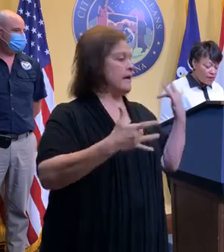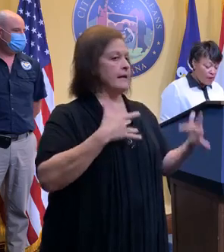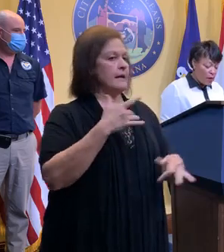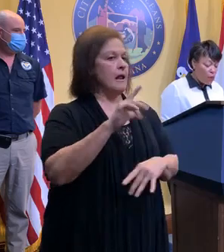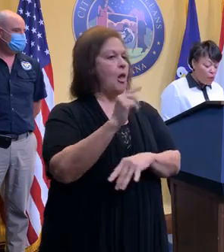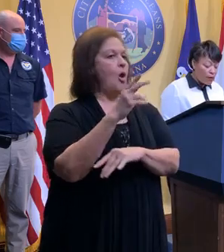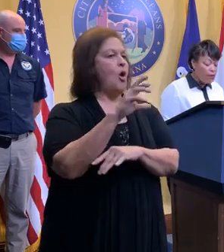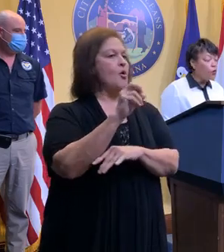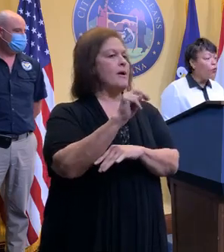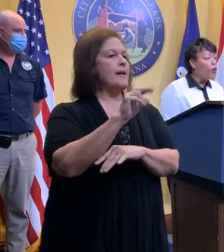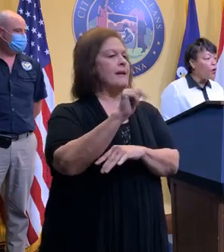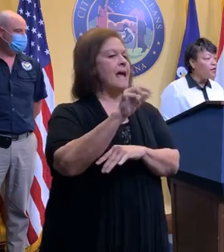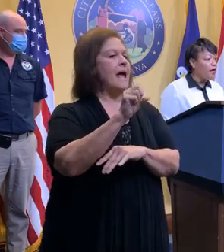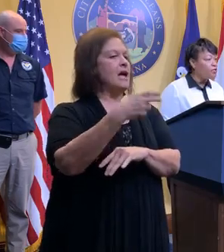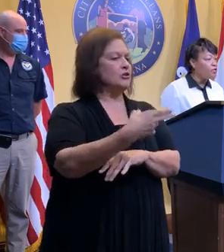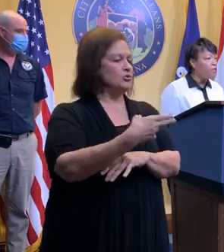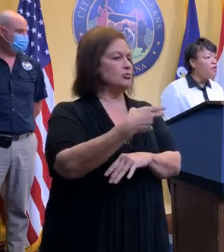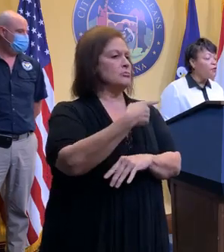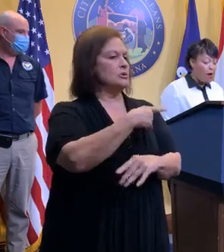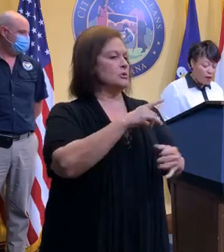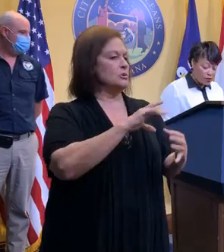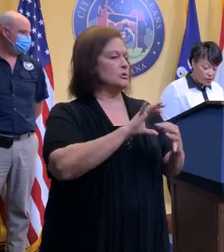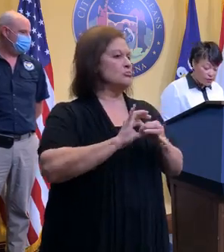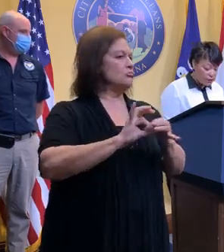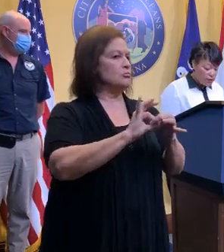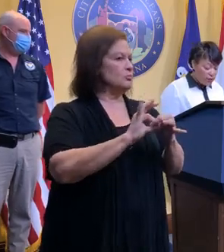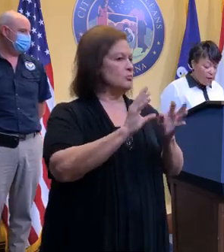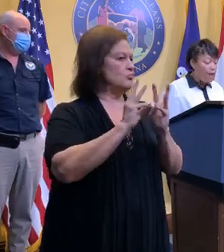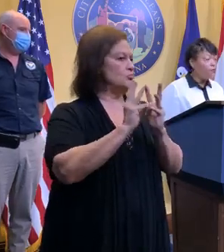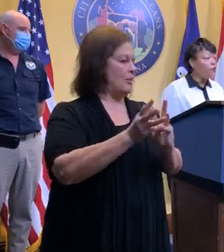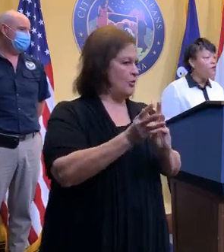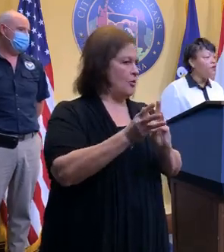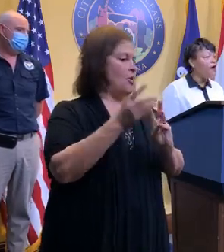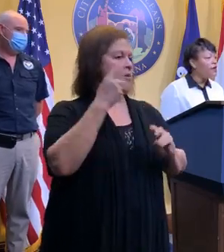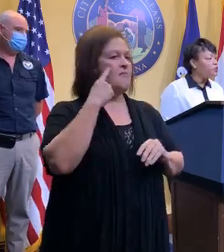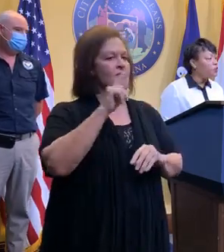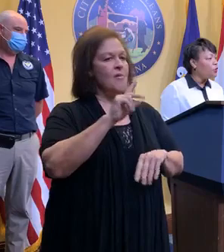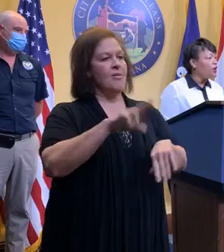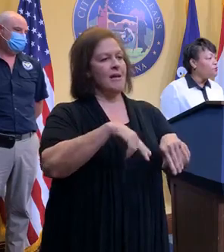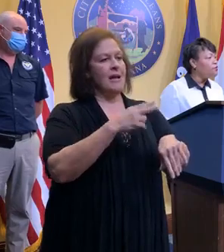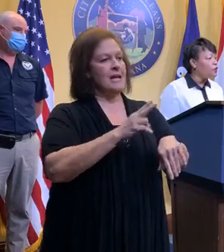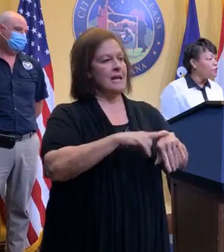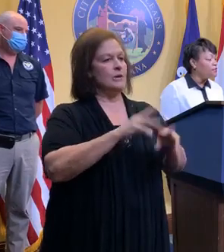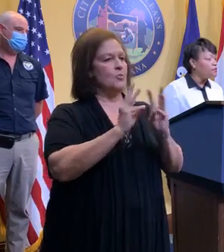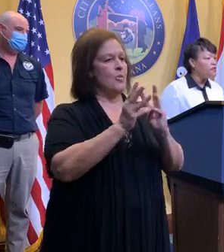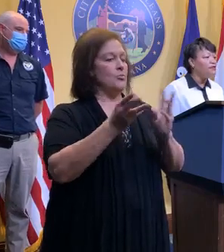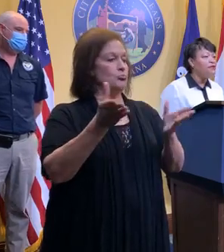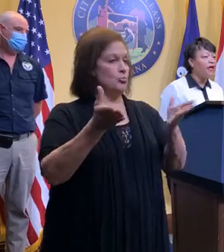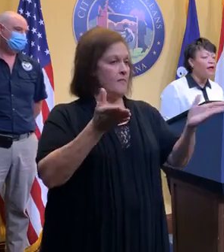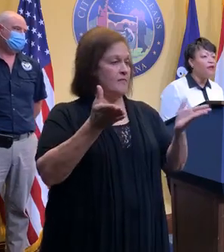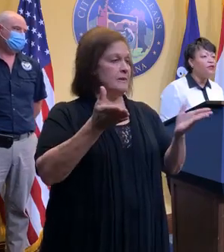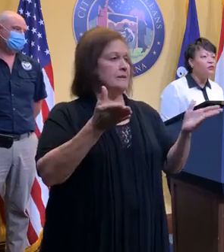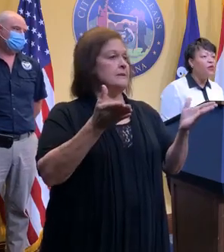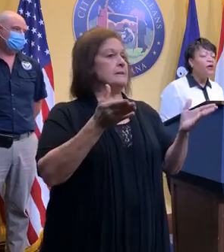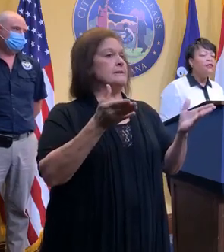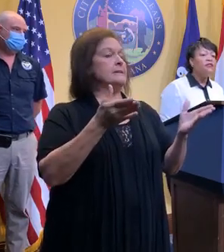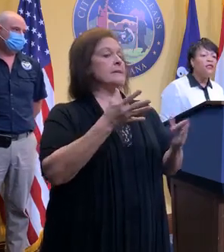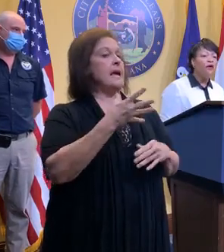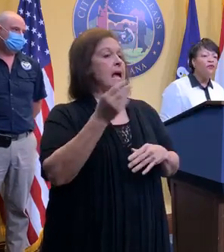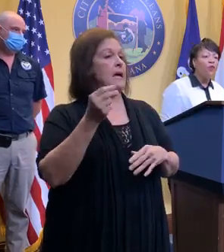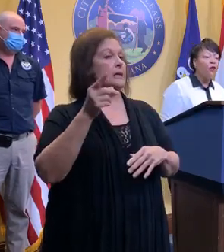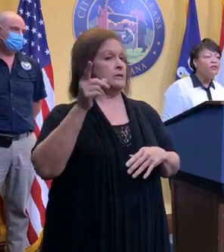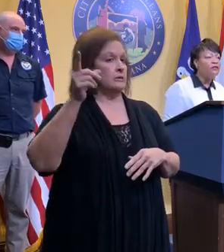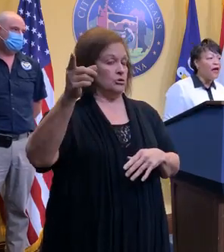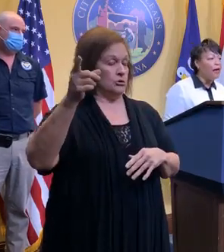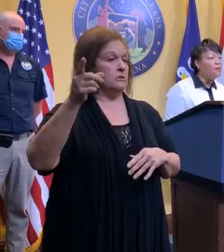Lauren is our warning coordination meteorologist for the National Weather Service and is assigned to